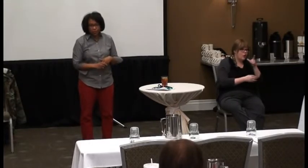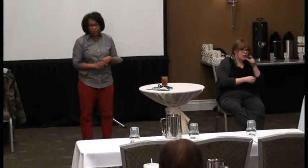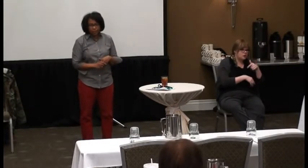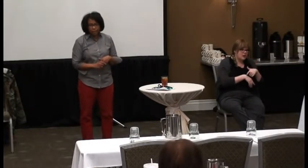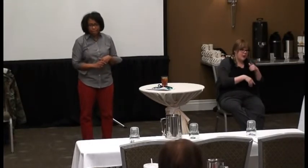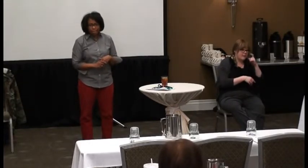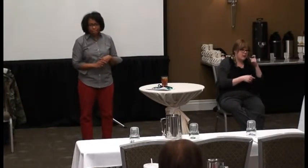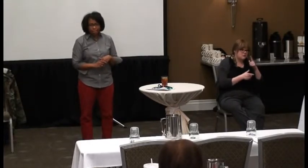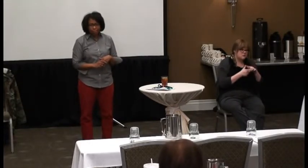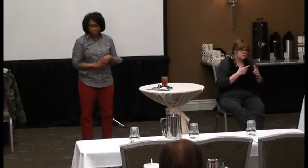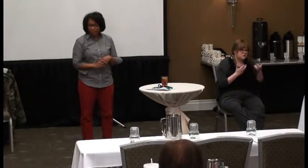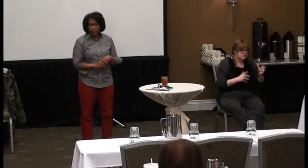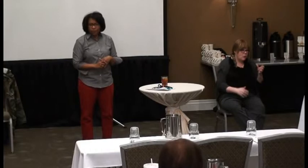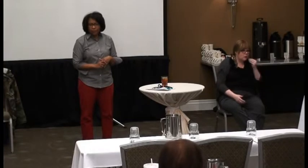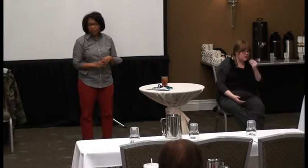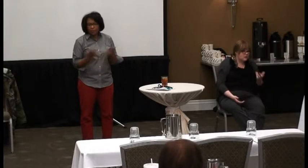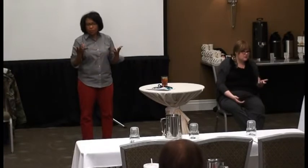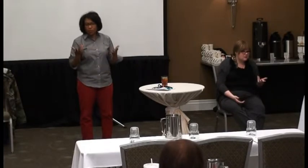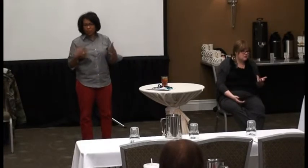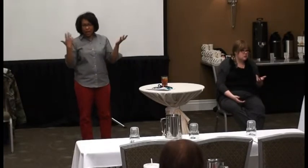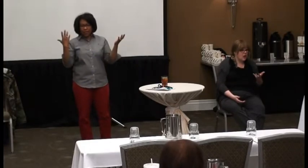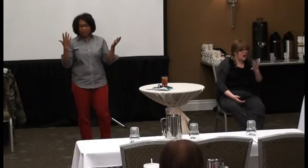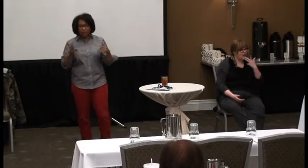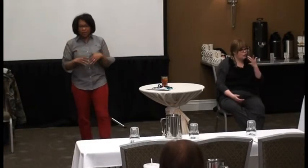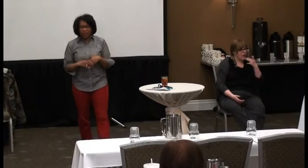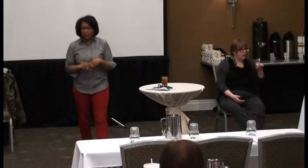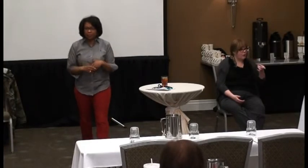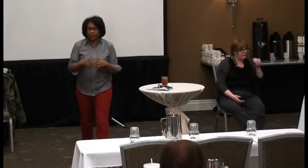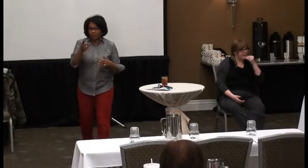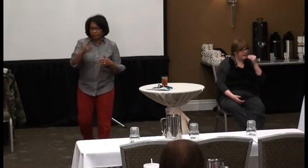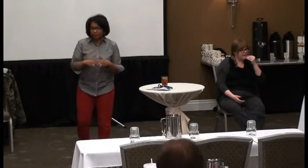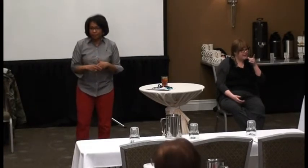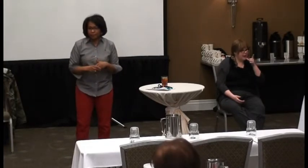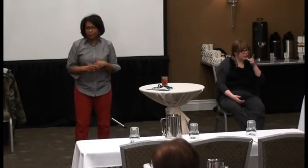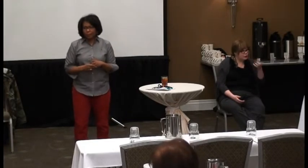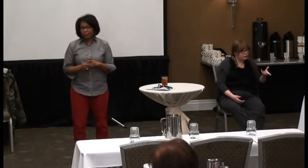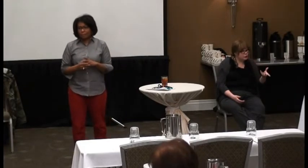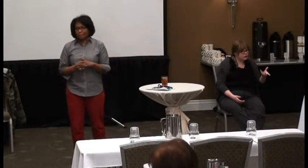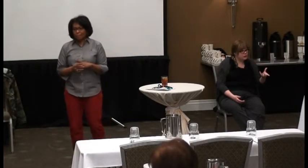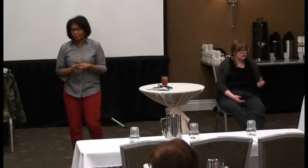conservative. They do. That's one I see it all the time, yeah.